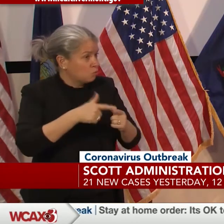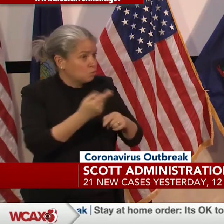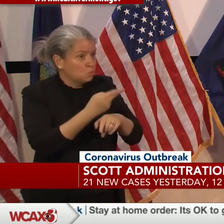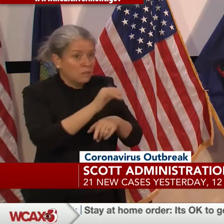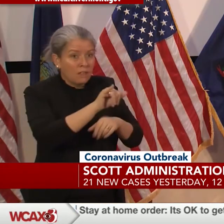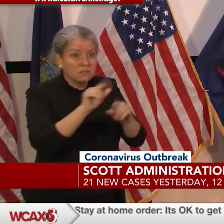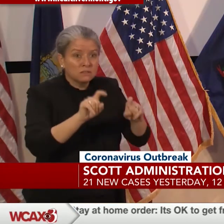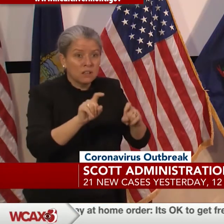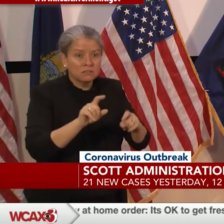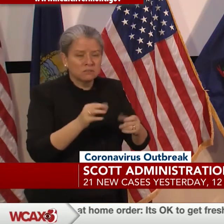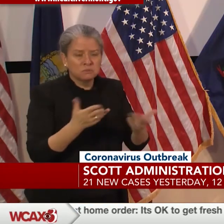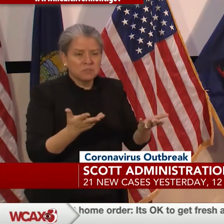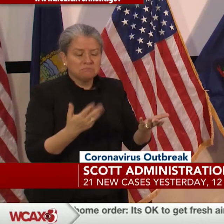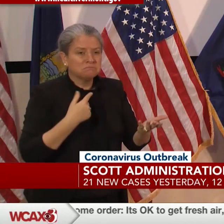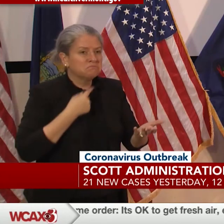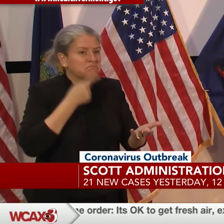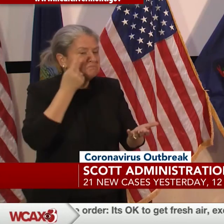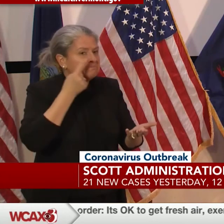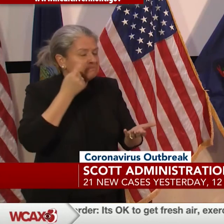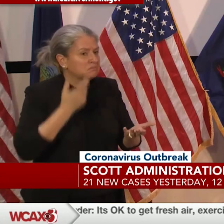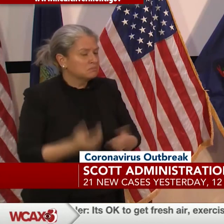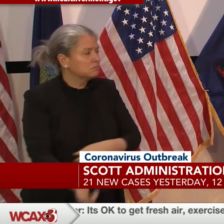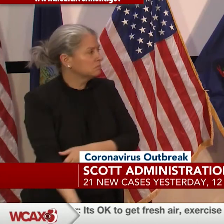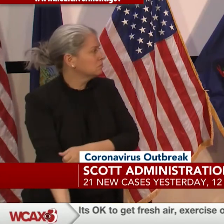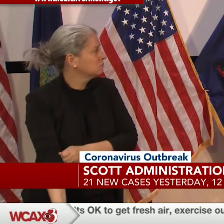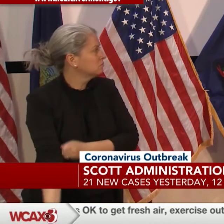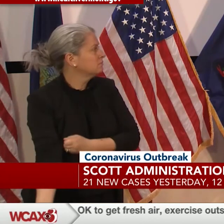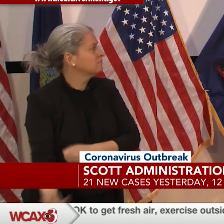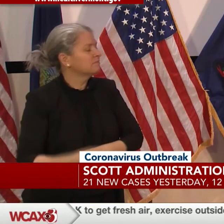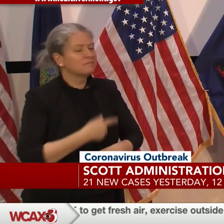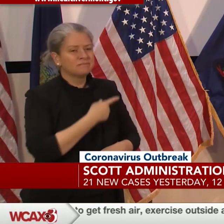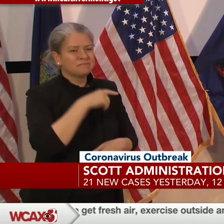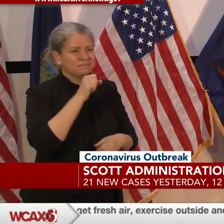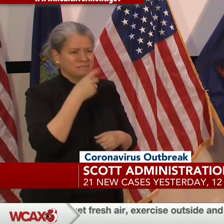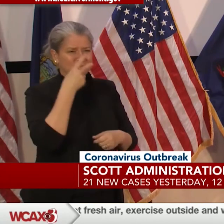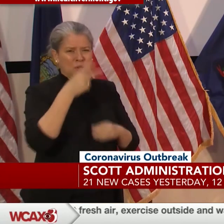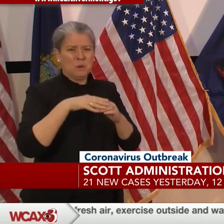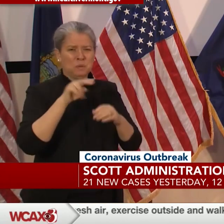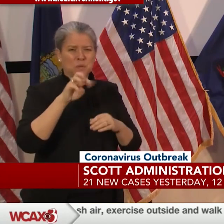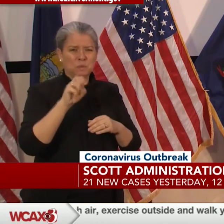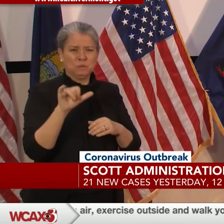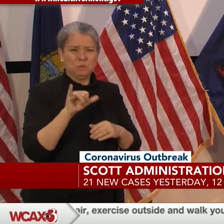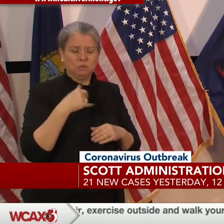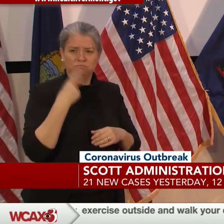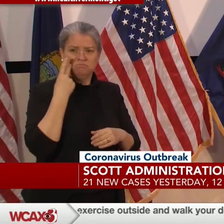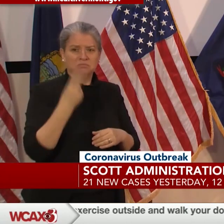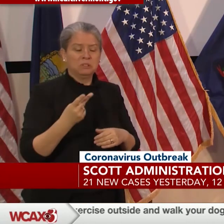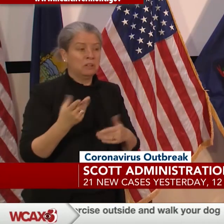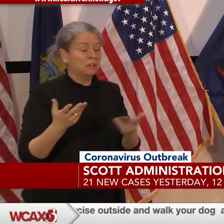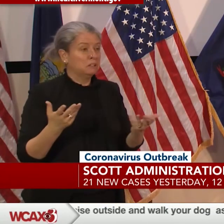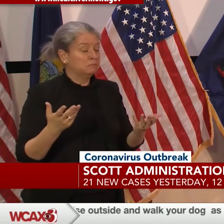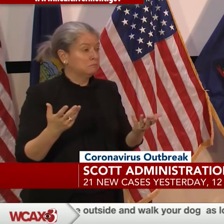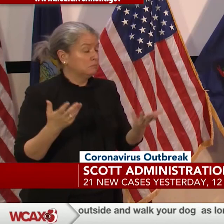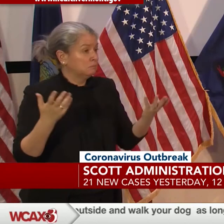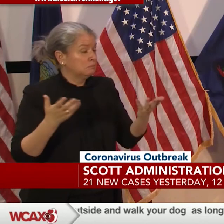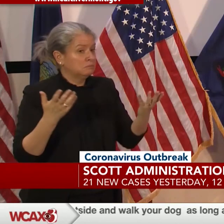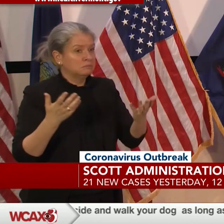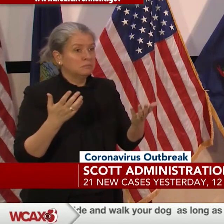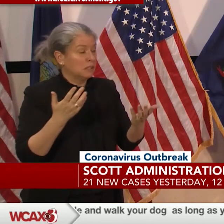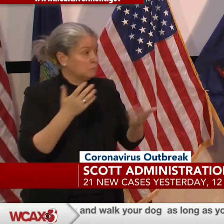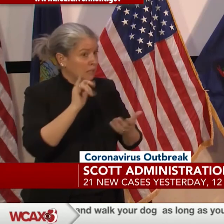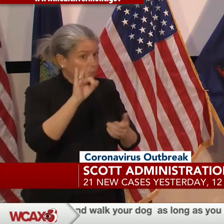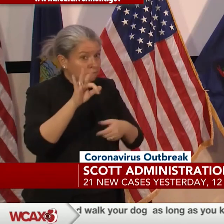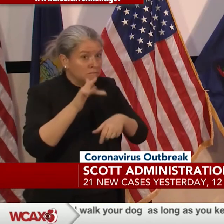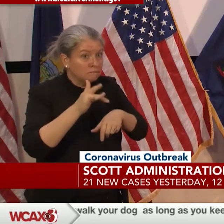to use it in any capacity. Yeah, I've seen that on the national news as well, and suffice it to say, if